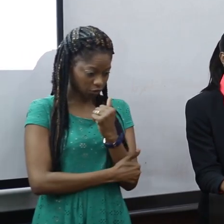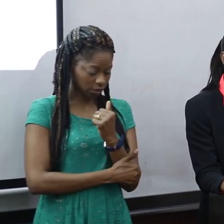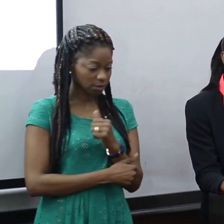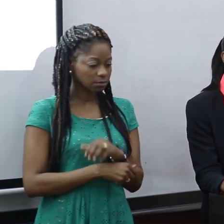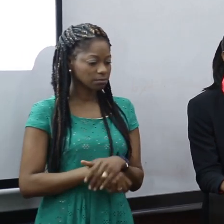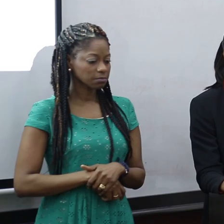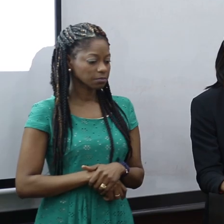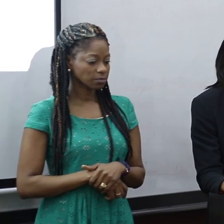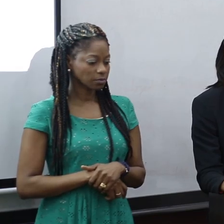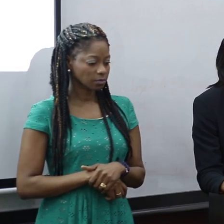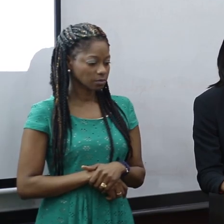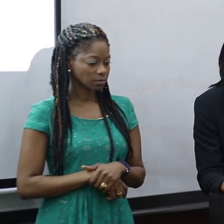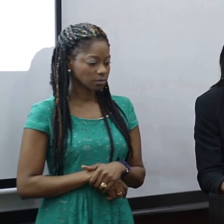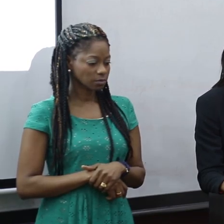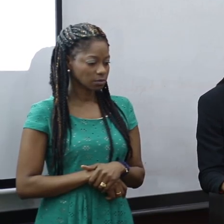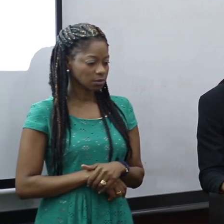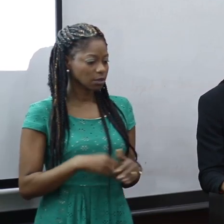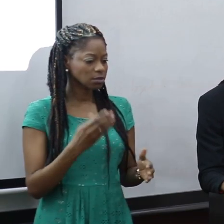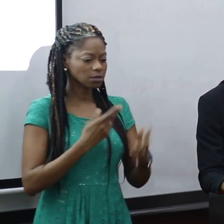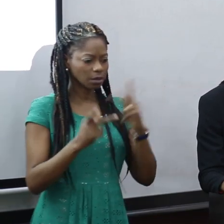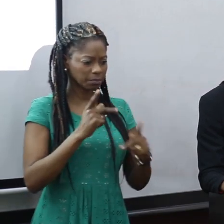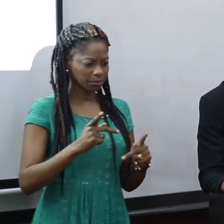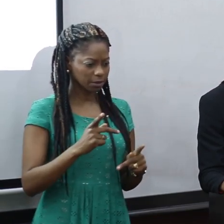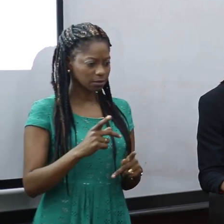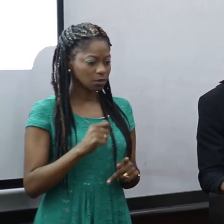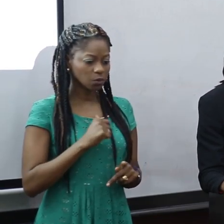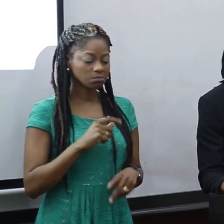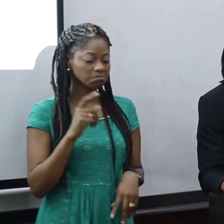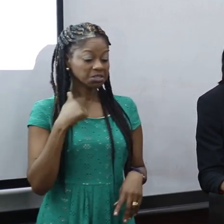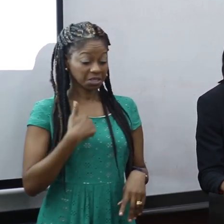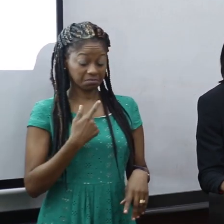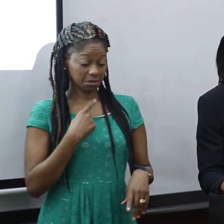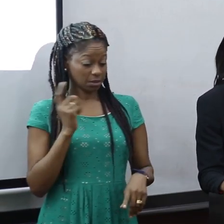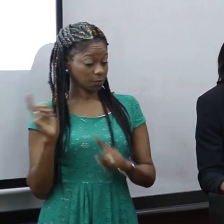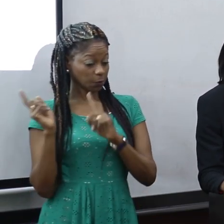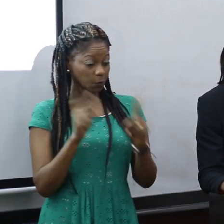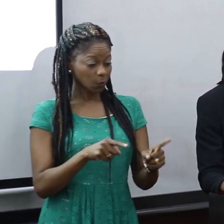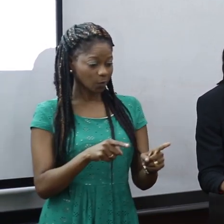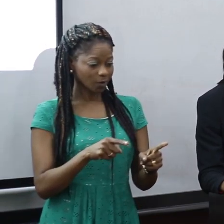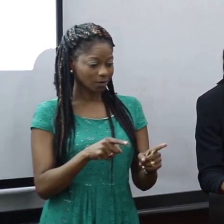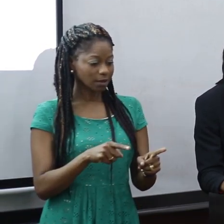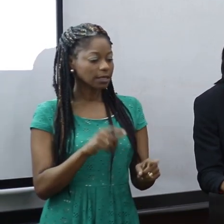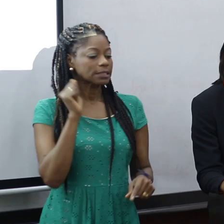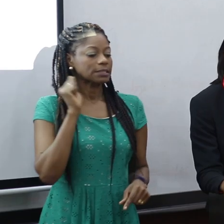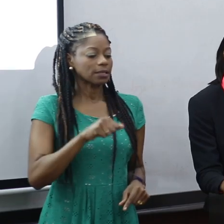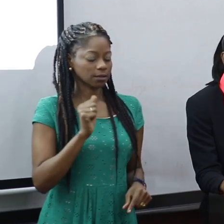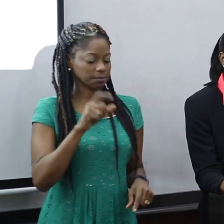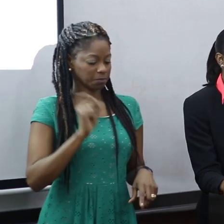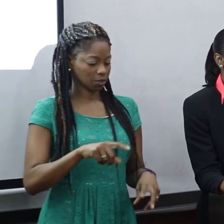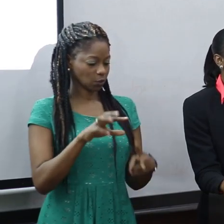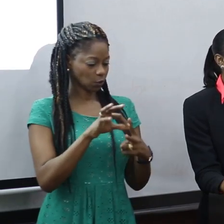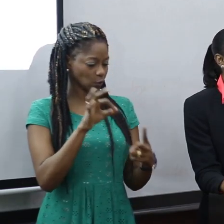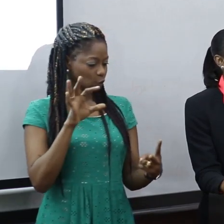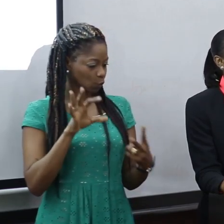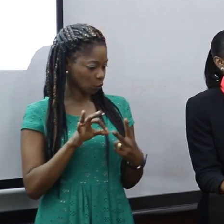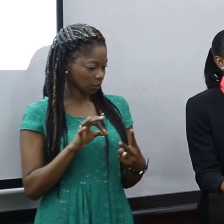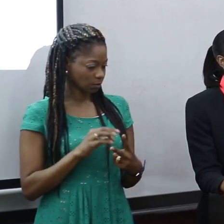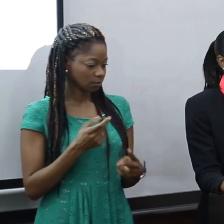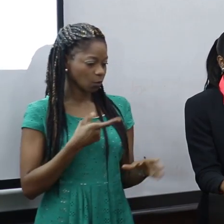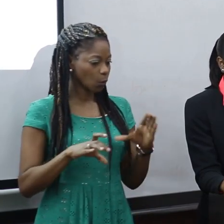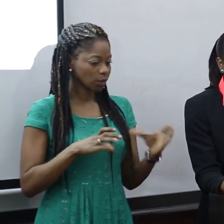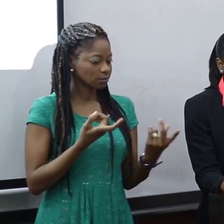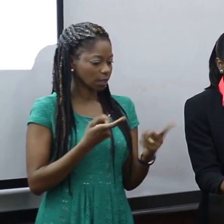that even some involuntarily admitted patients have capacity to consent to treatment. The fact that the